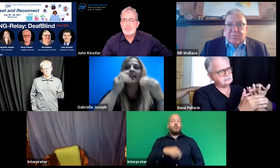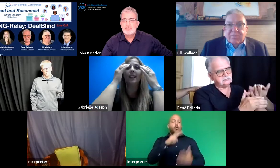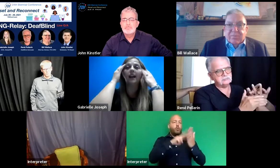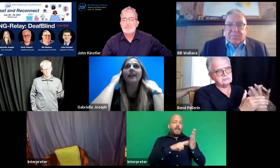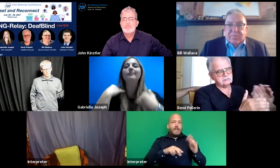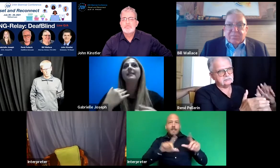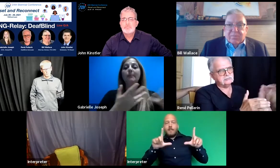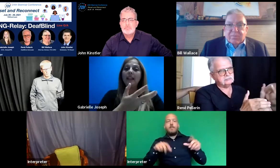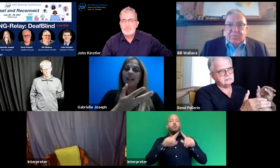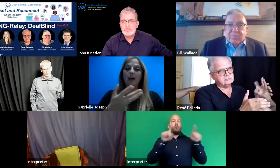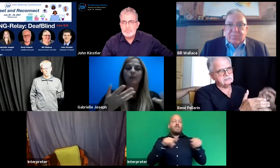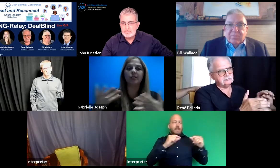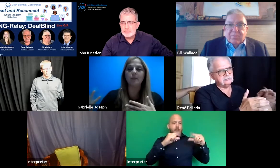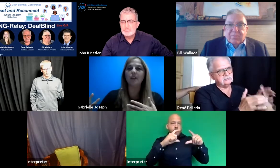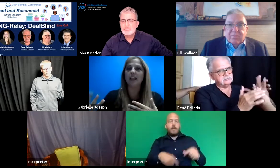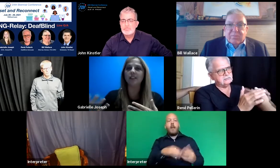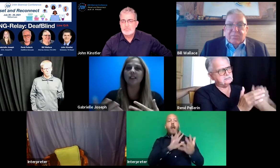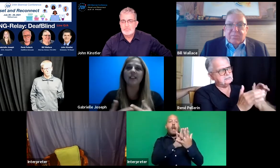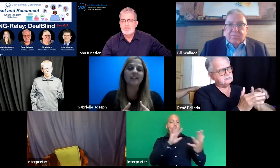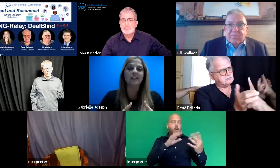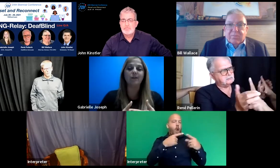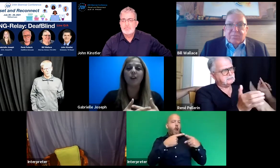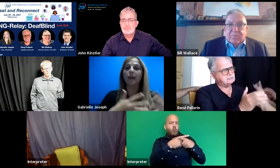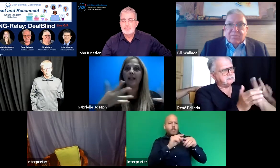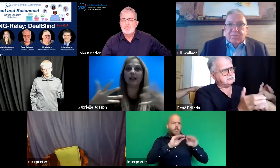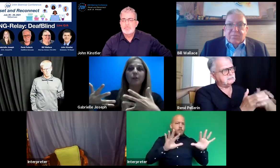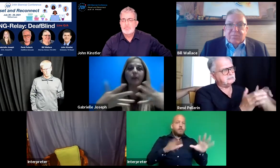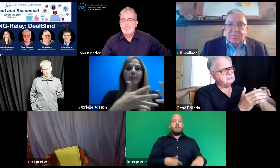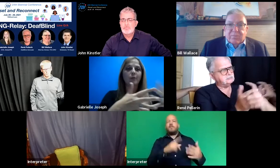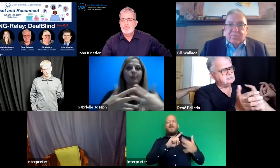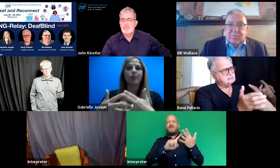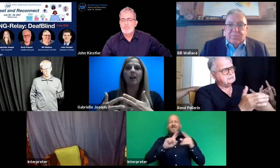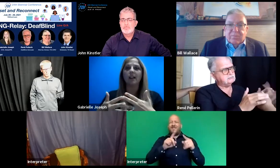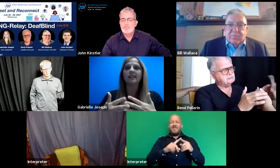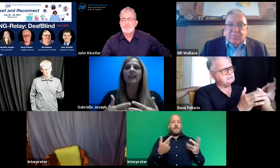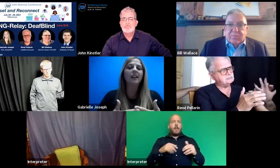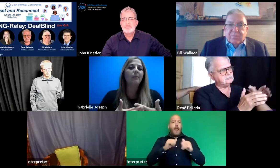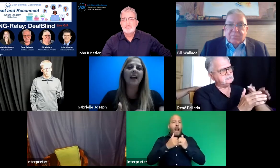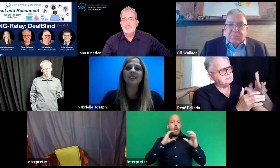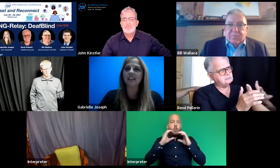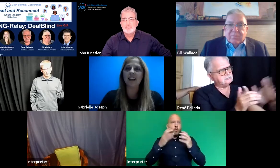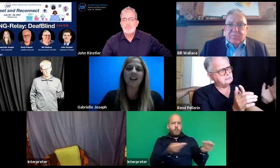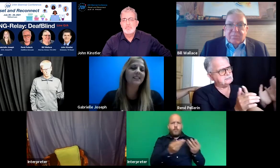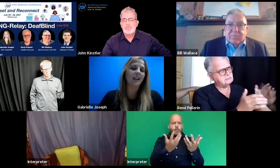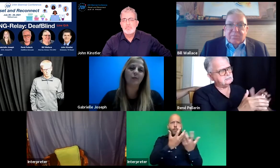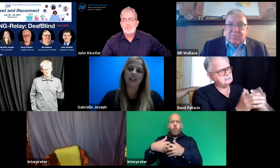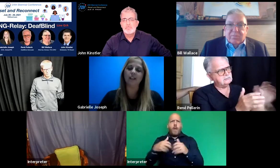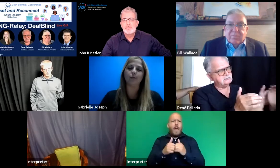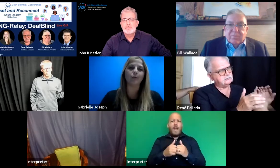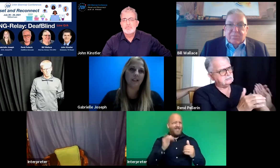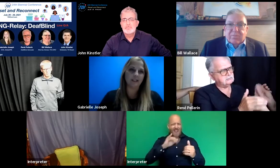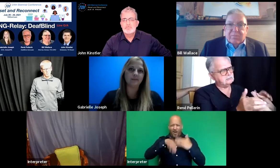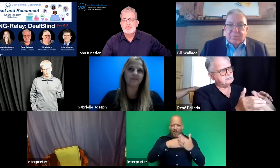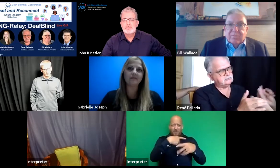contrast, speed at which communication is flowing in between those products. That today is not written